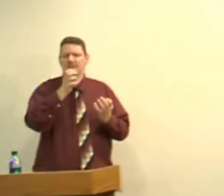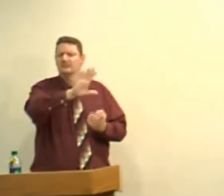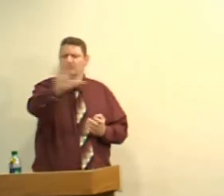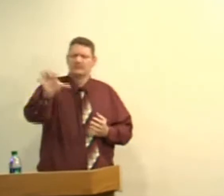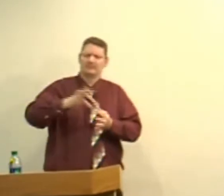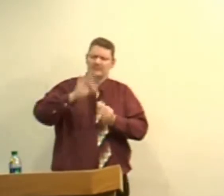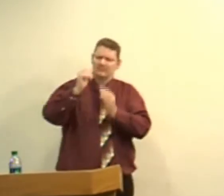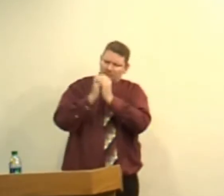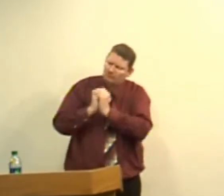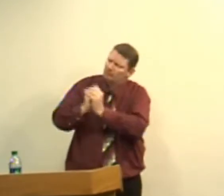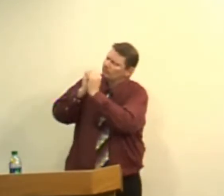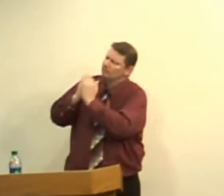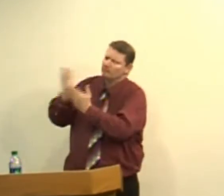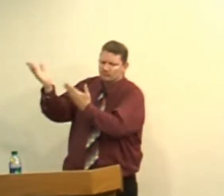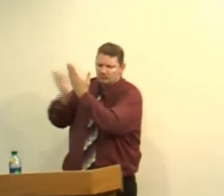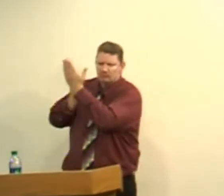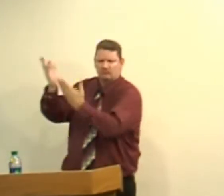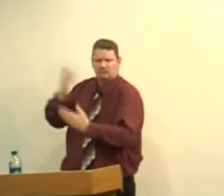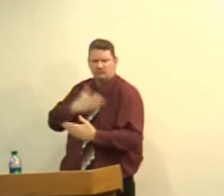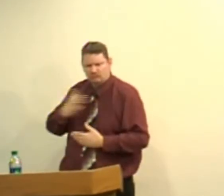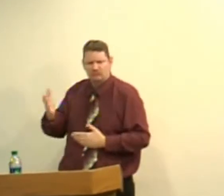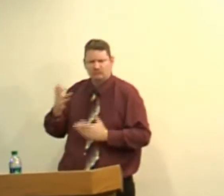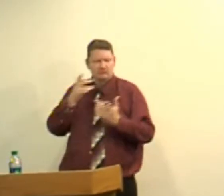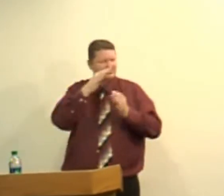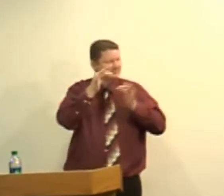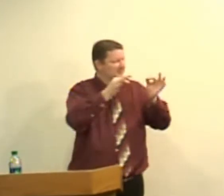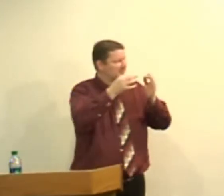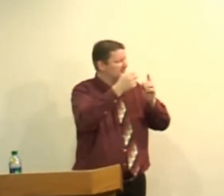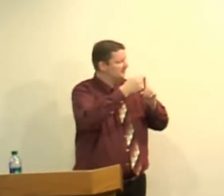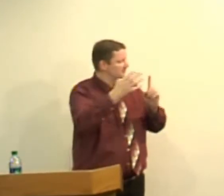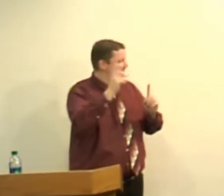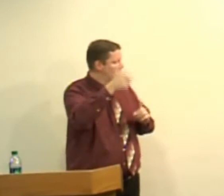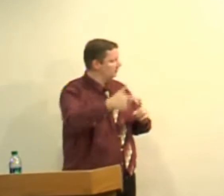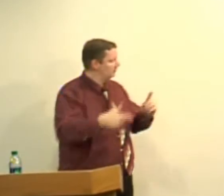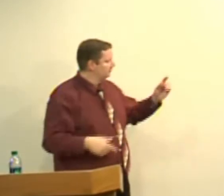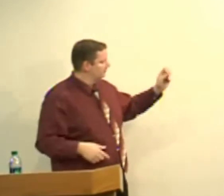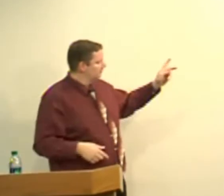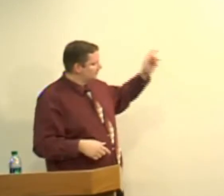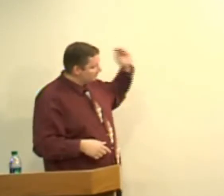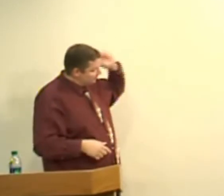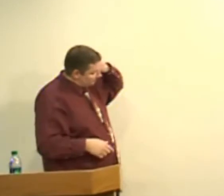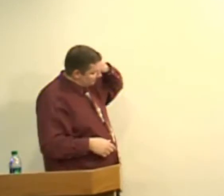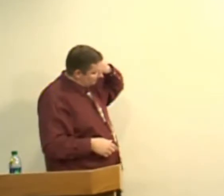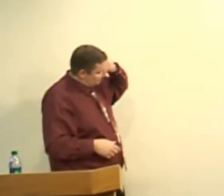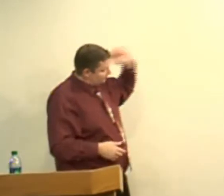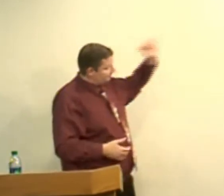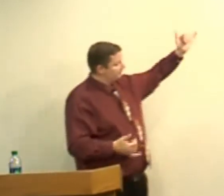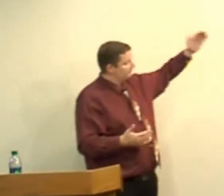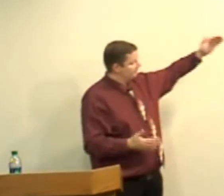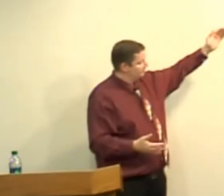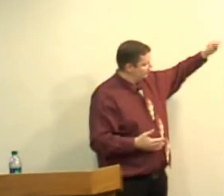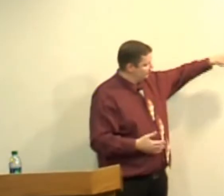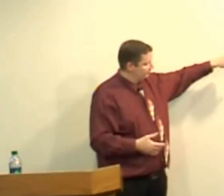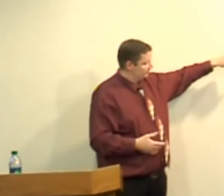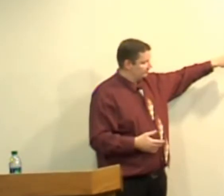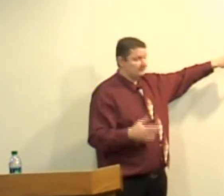can. So, spiritually, he wants you to be focused upon him, worshiping him.